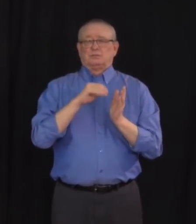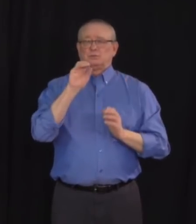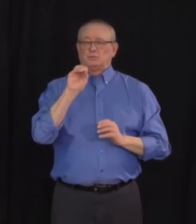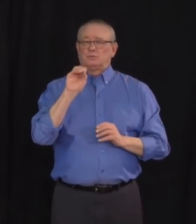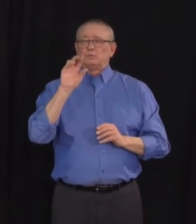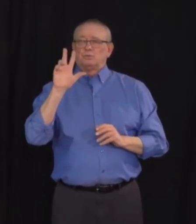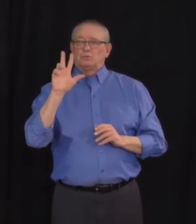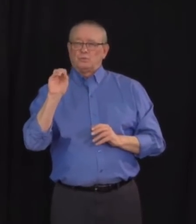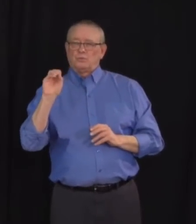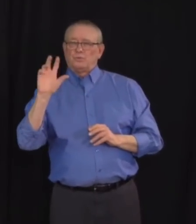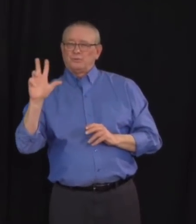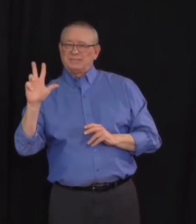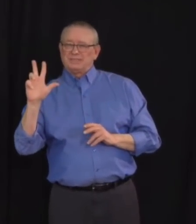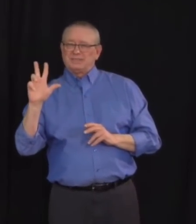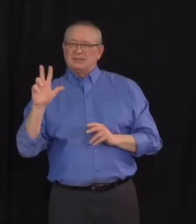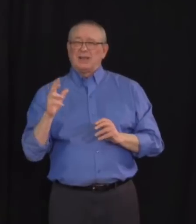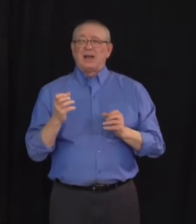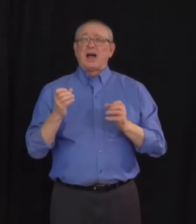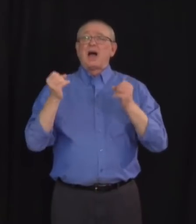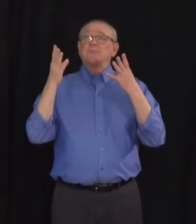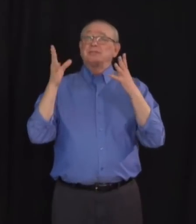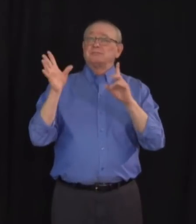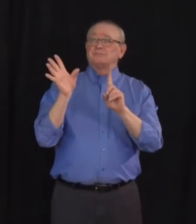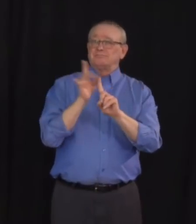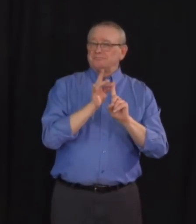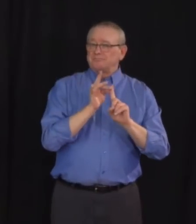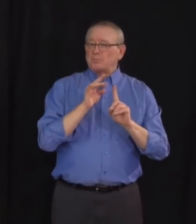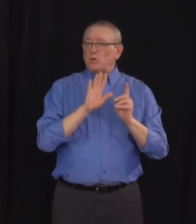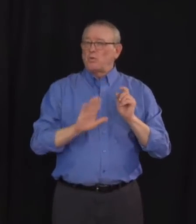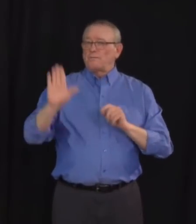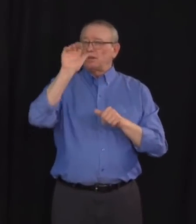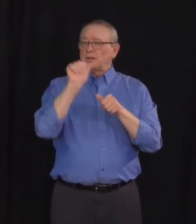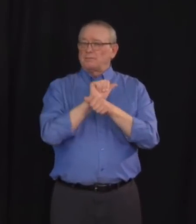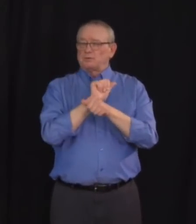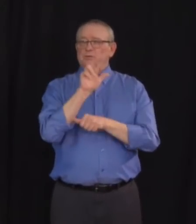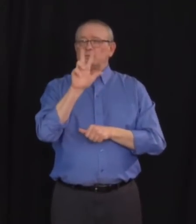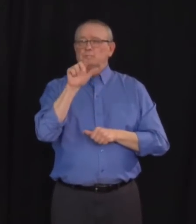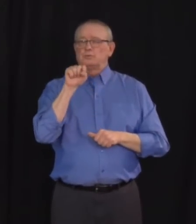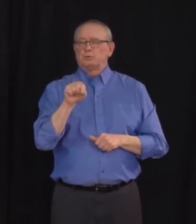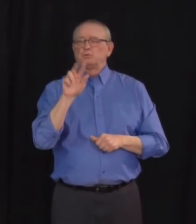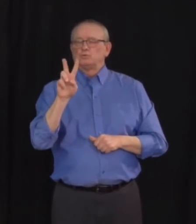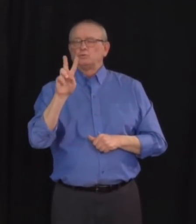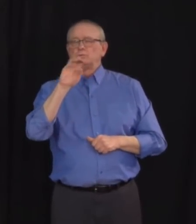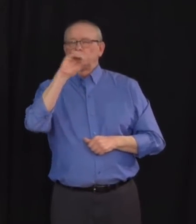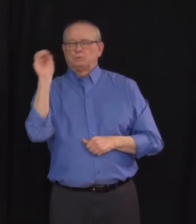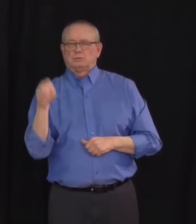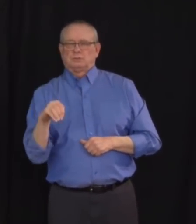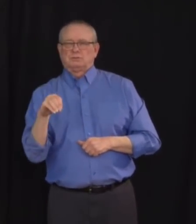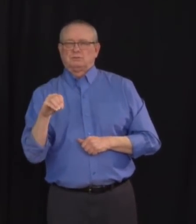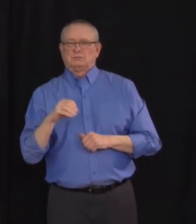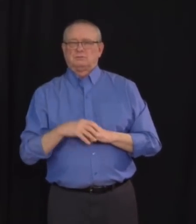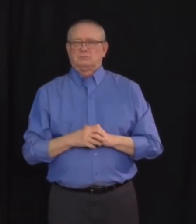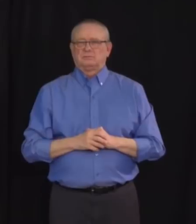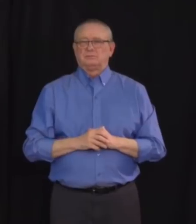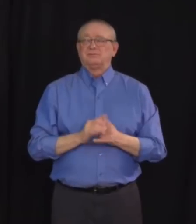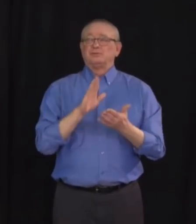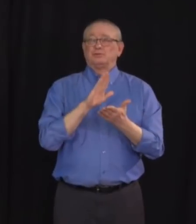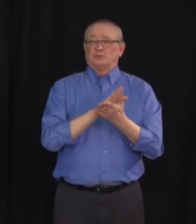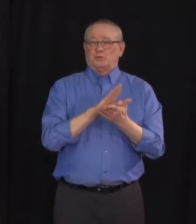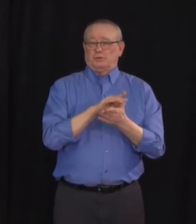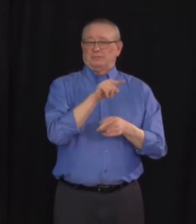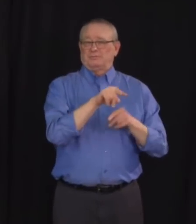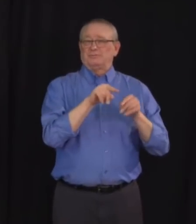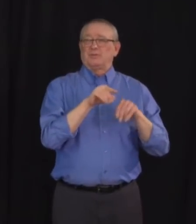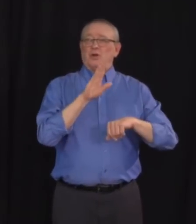Looking to schools, there are currently active alerts or outbreaks in 315 schools, or about 13% of schools in the